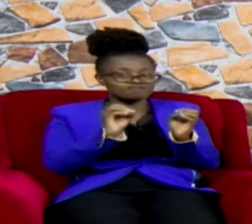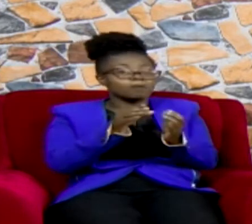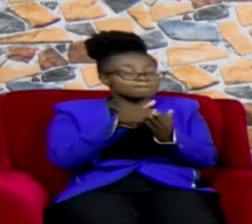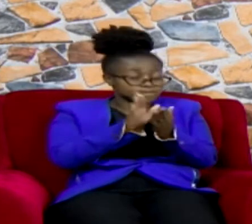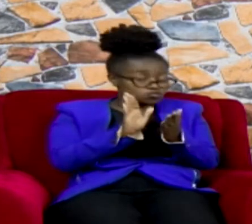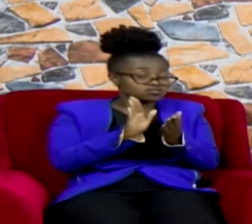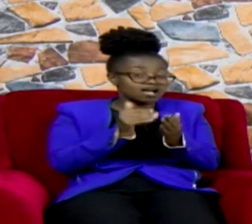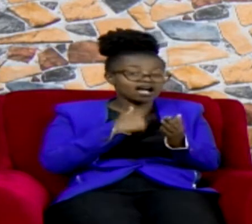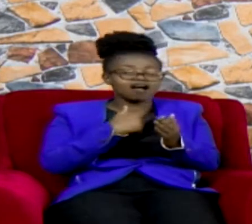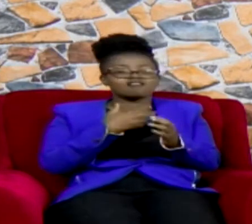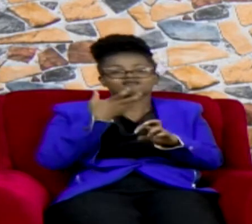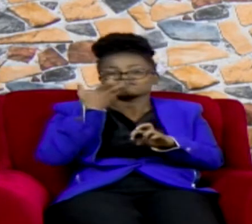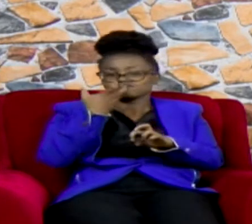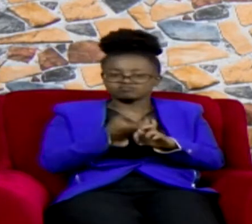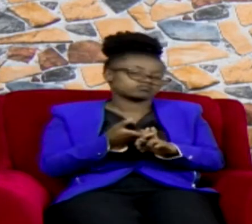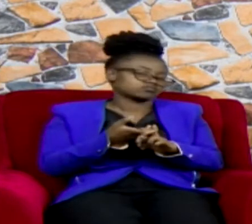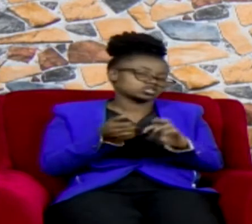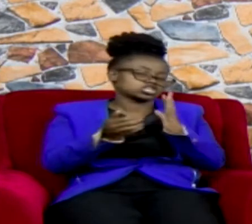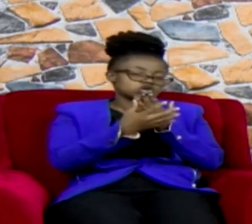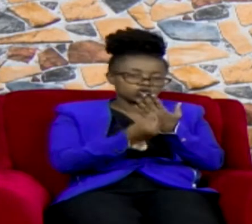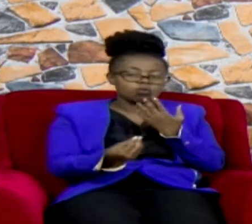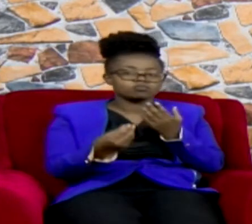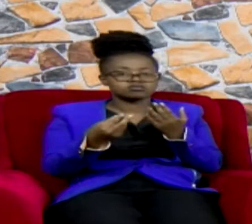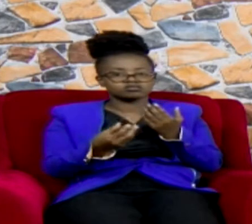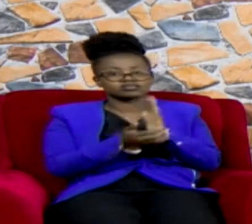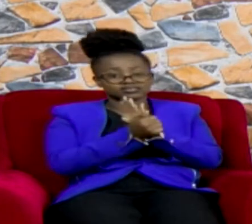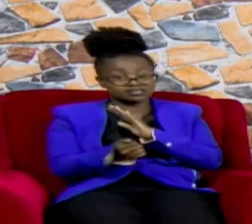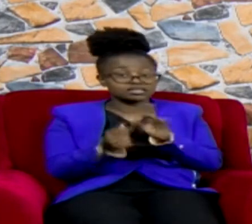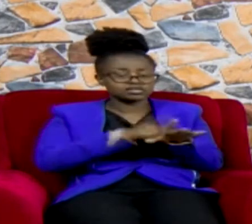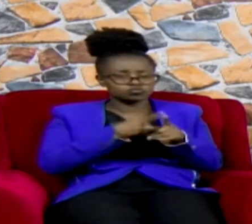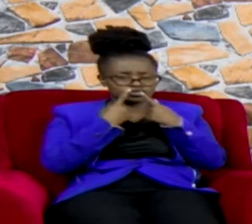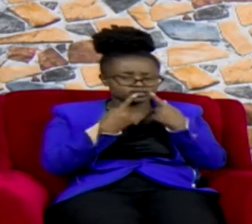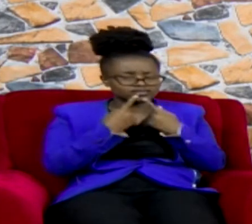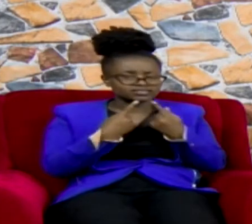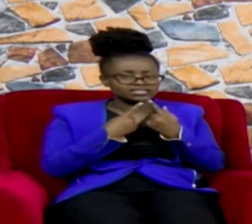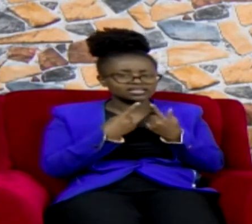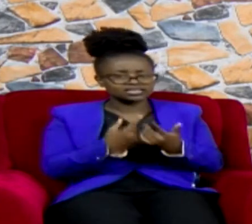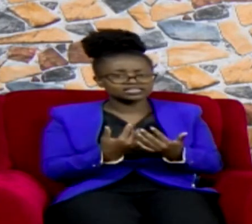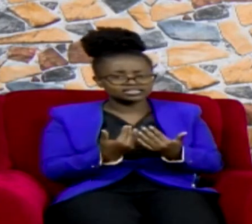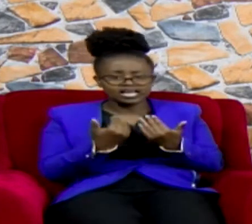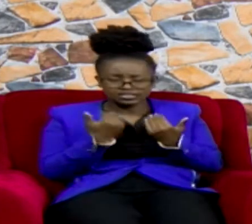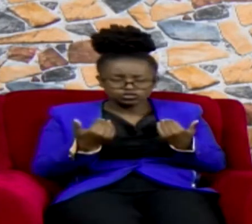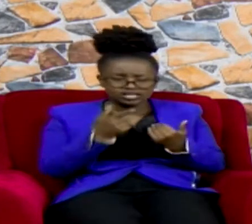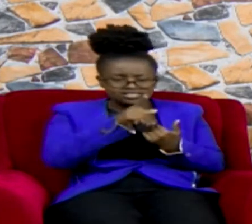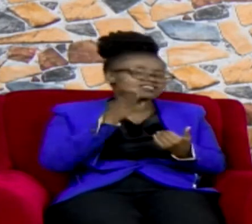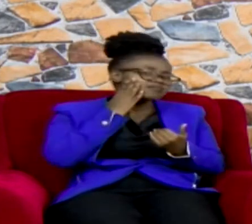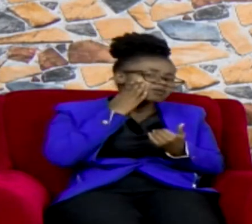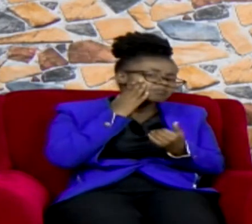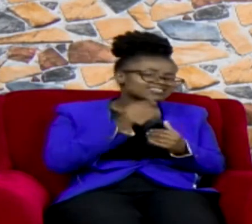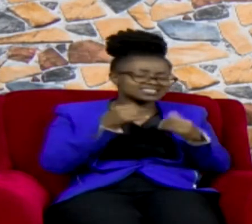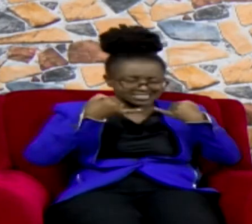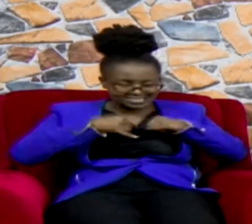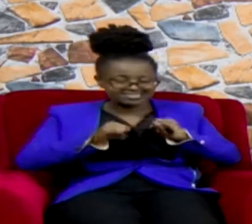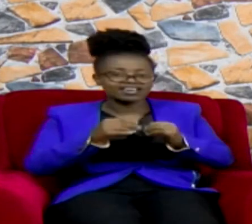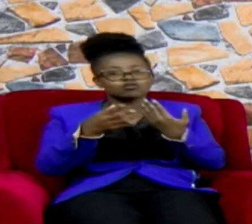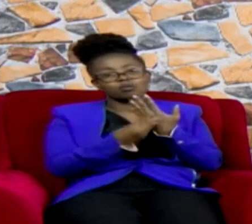have difficulty in the imitation skills. Okay. So the way we tell kids, "Mama, this is Mama," then now they try and ape the same.